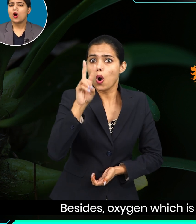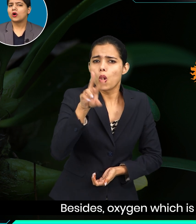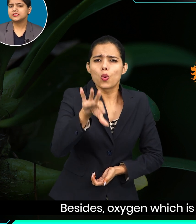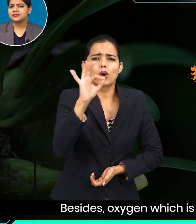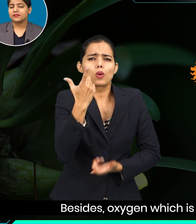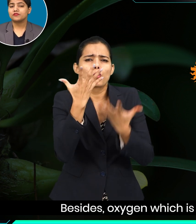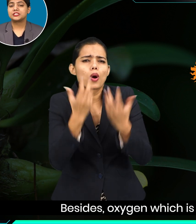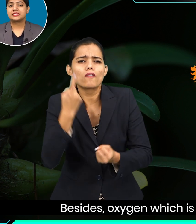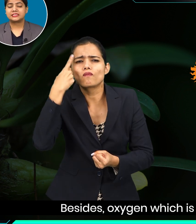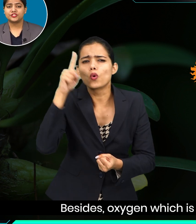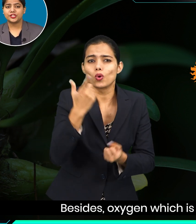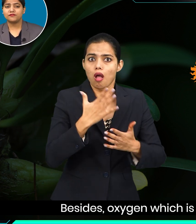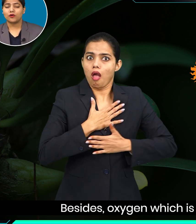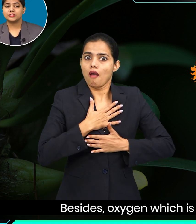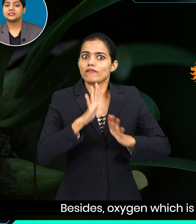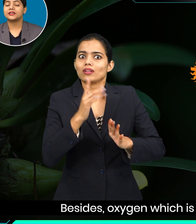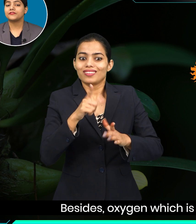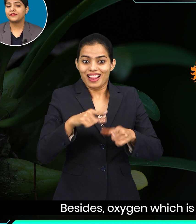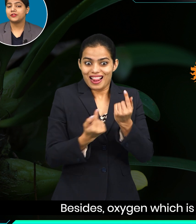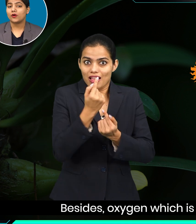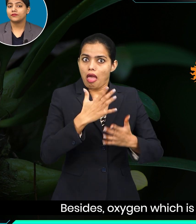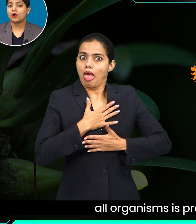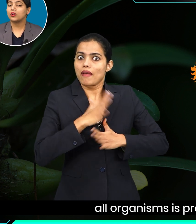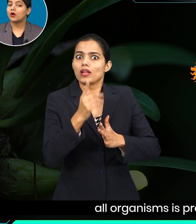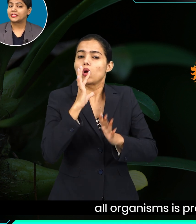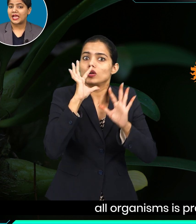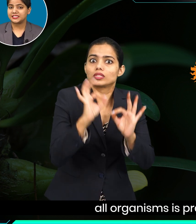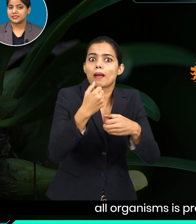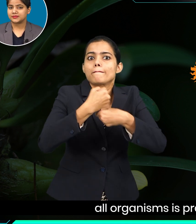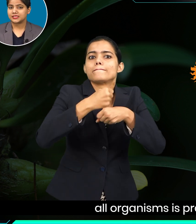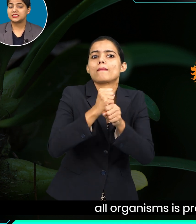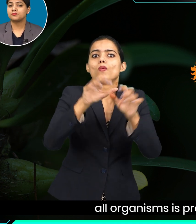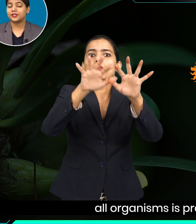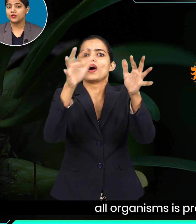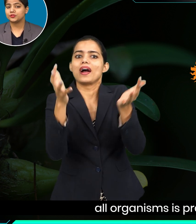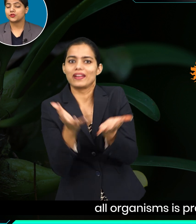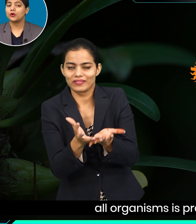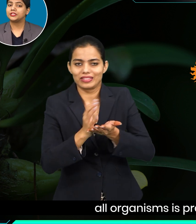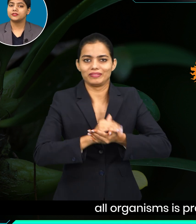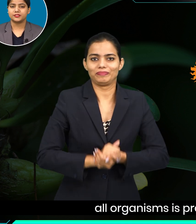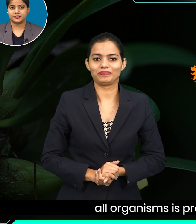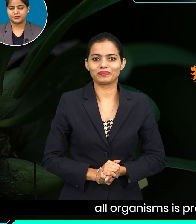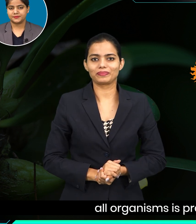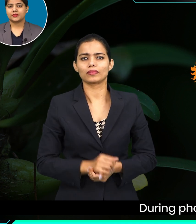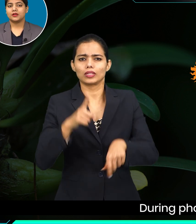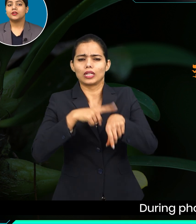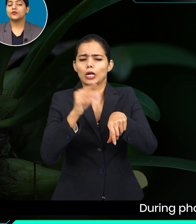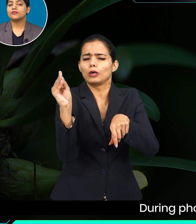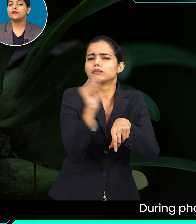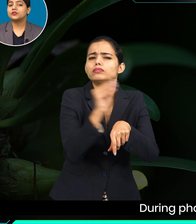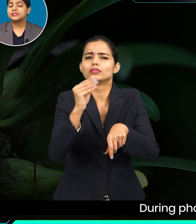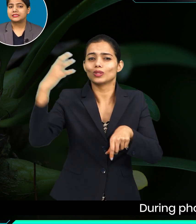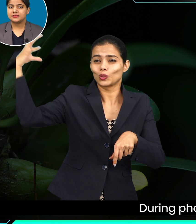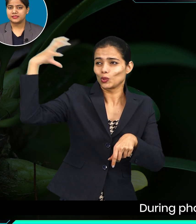Besides, oxygen, which is essential for the survival of all organisms, is produced on the earth.